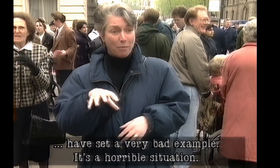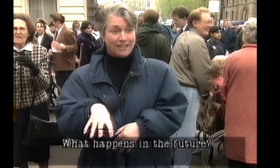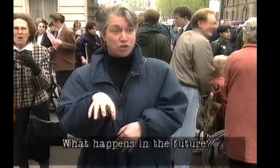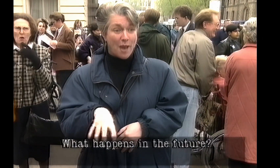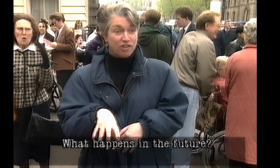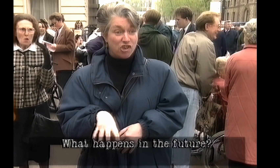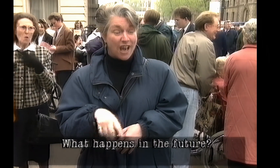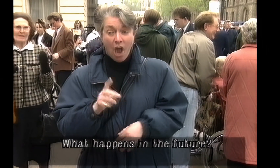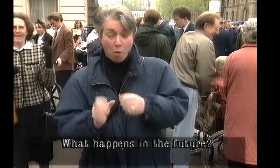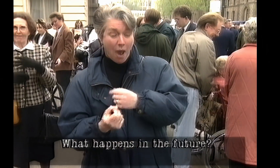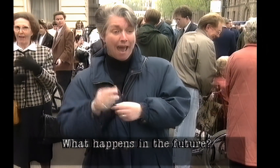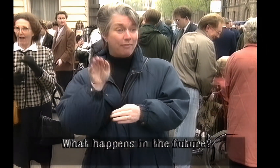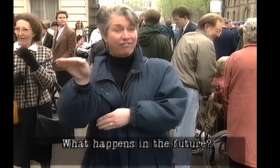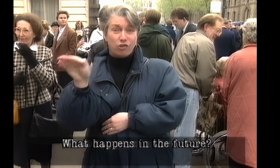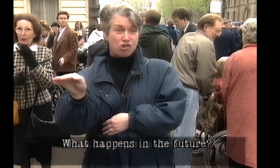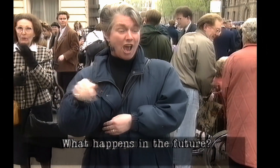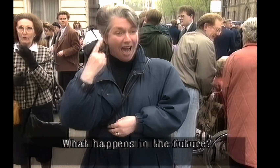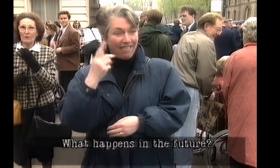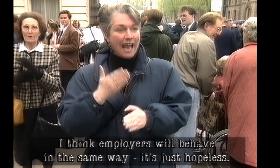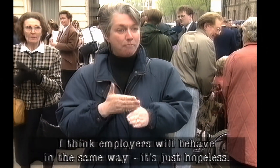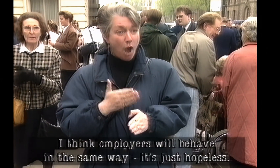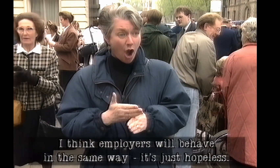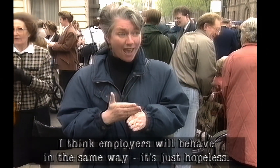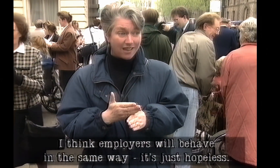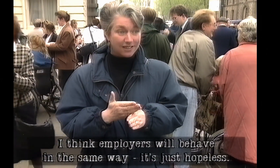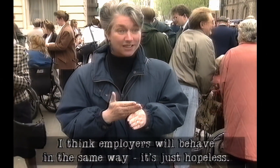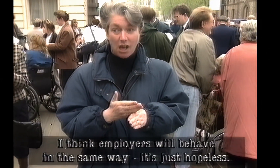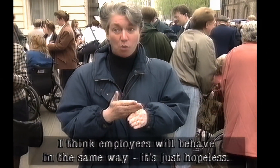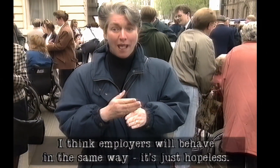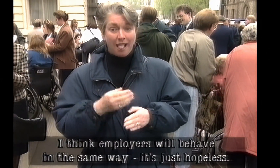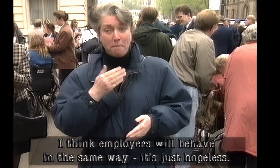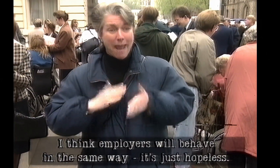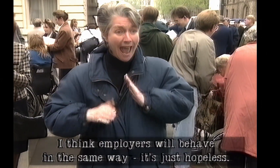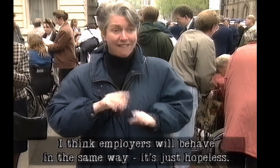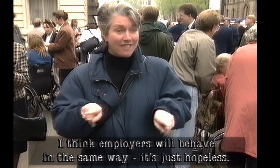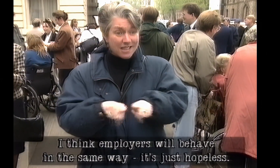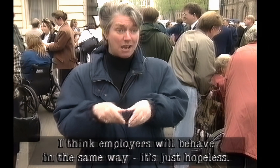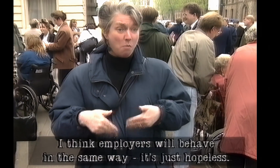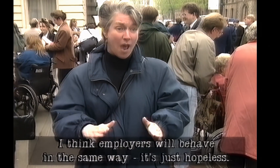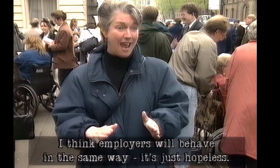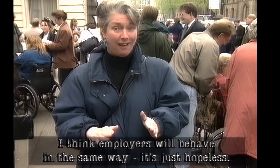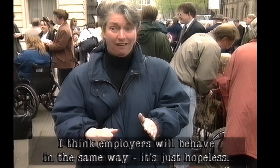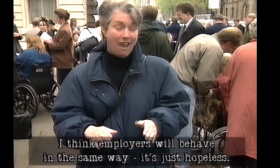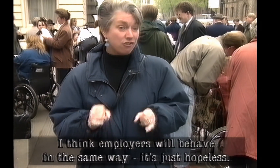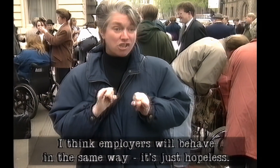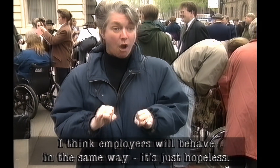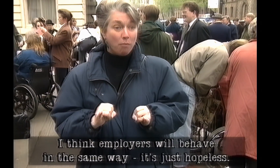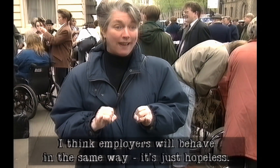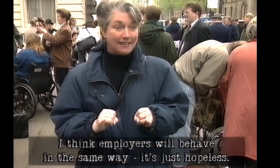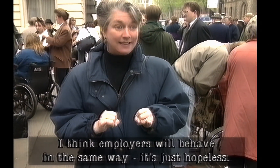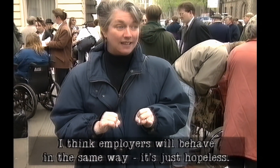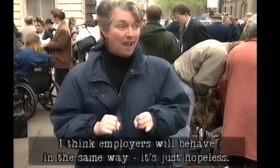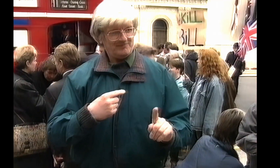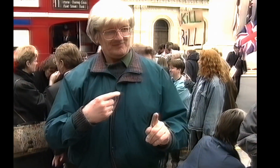situation. What happens in the future? I think employers will behave in the same way. It's just hopeless.